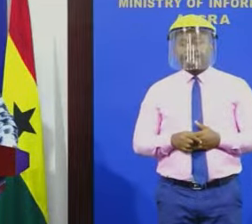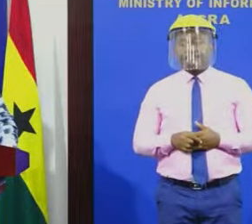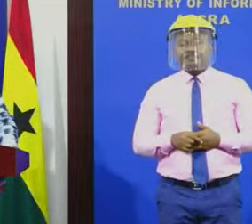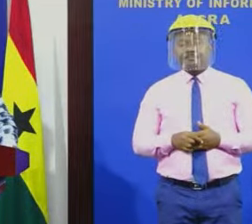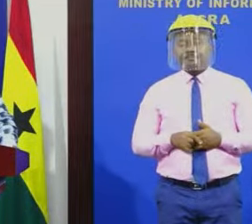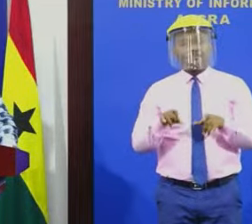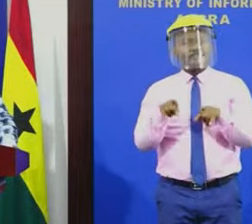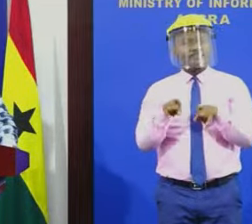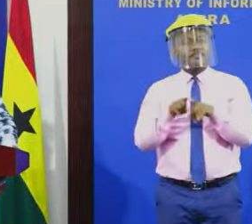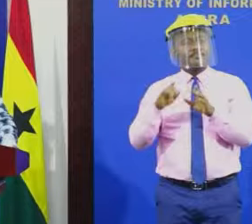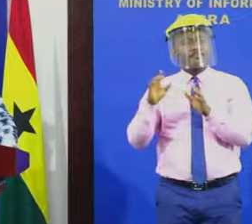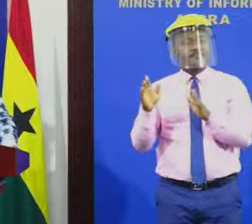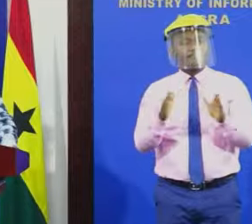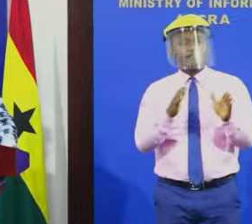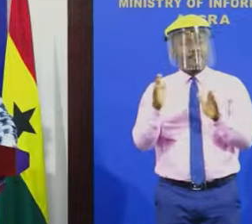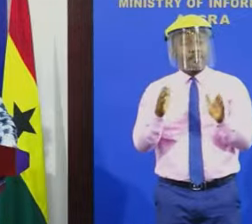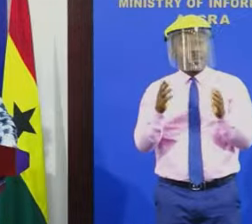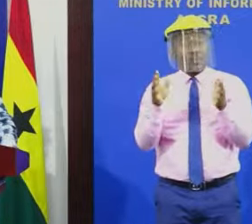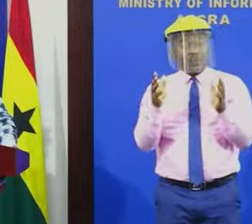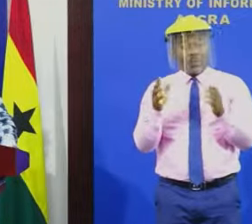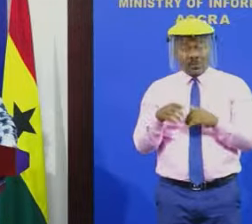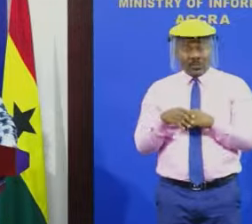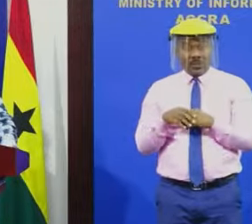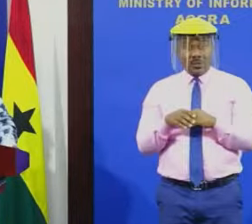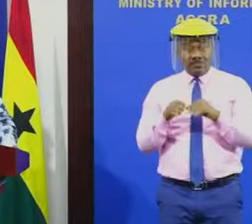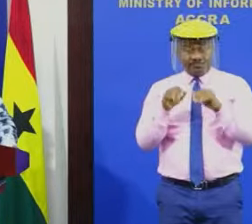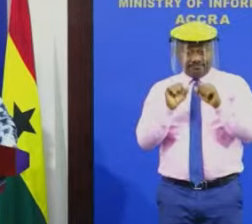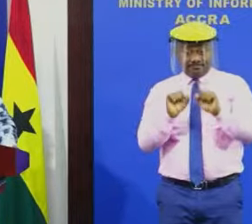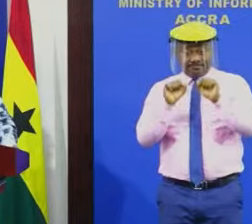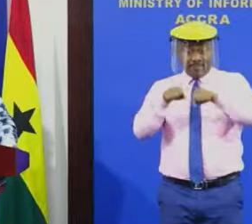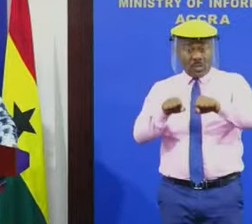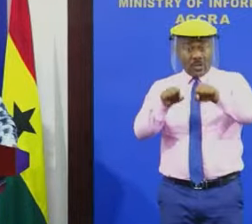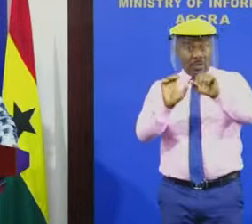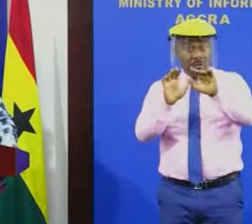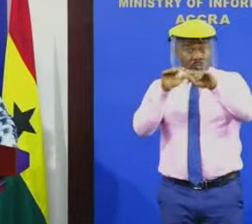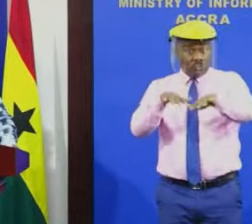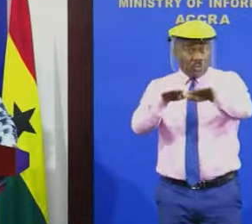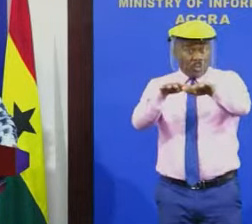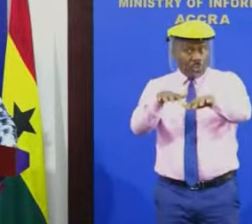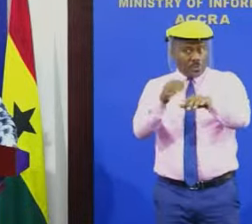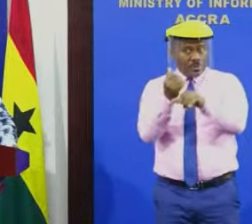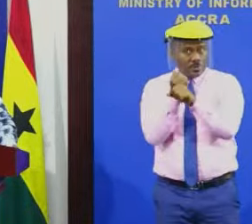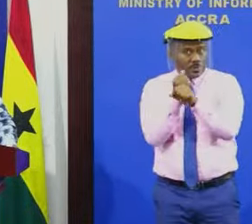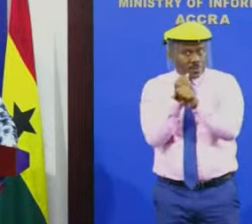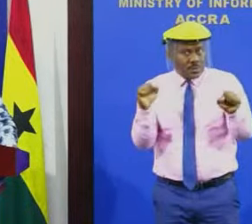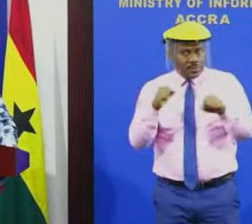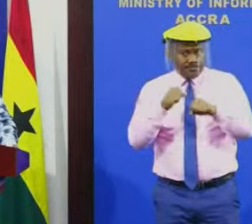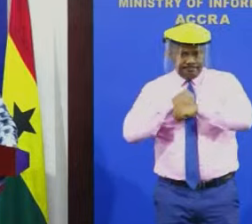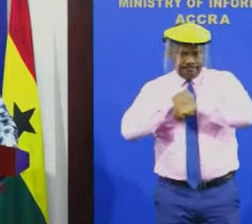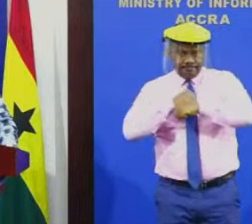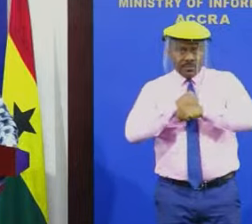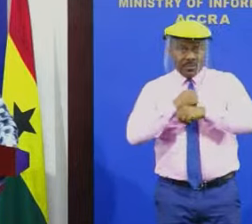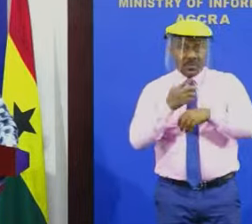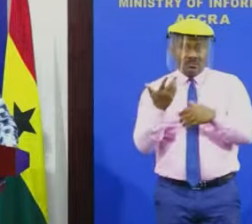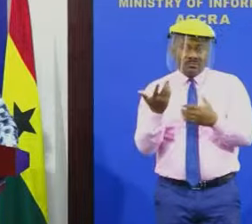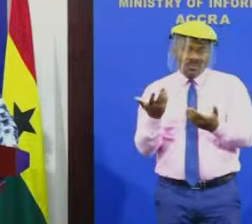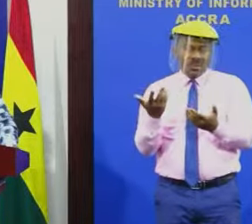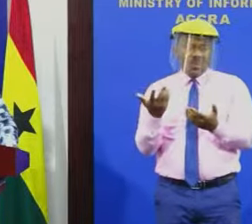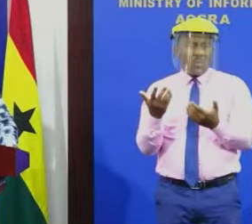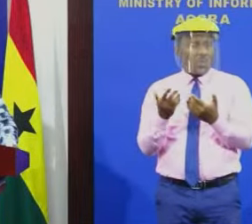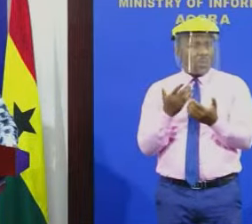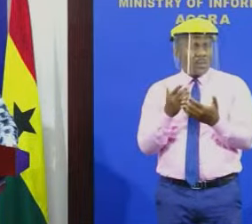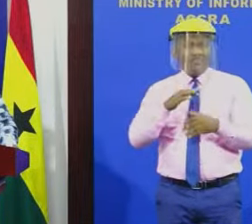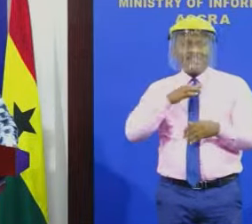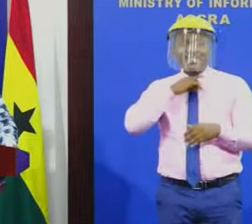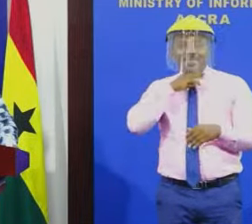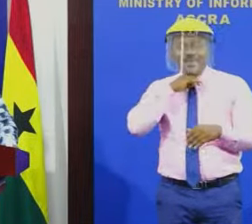put in place measures to ensure that the maritime domain is secure, safe, and free from marine source